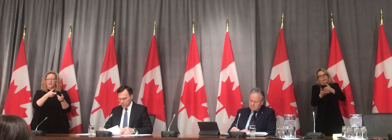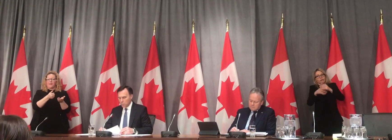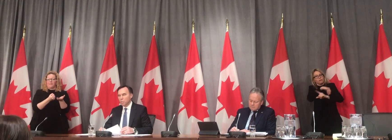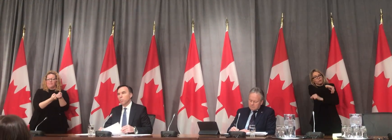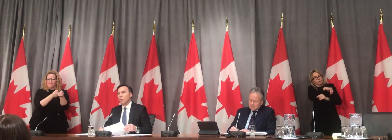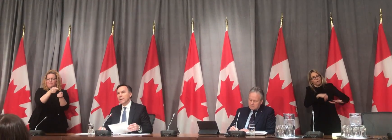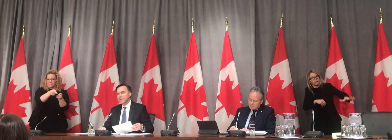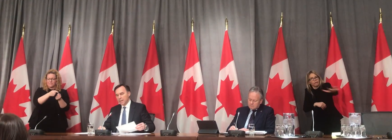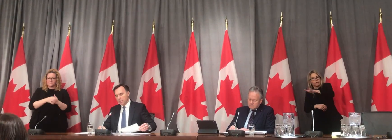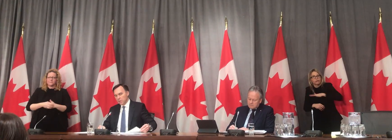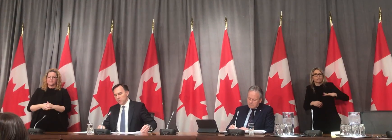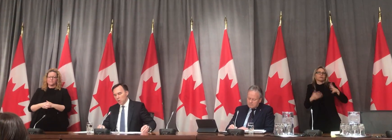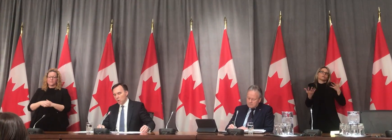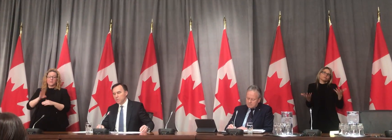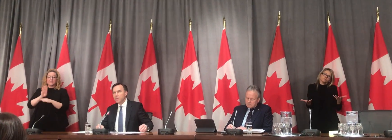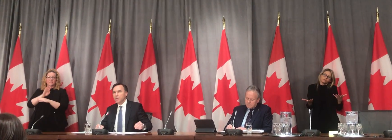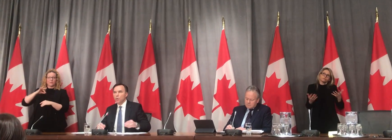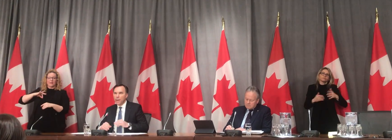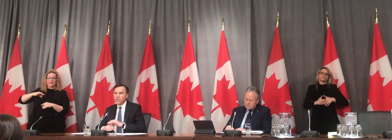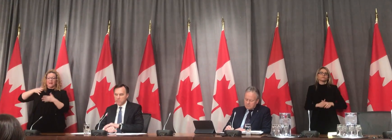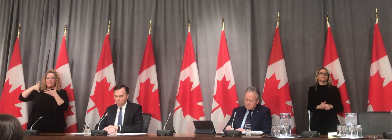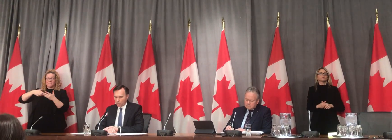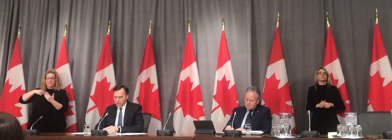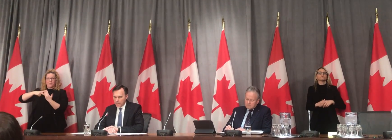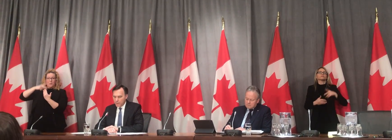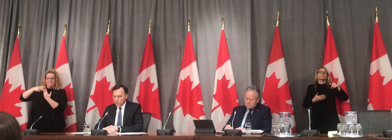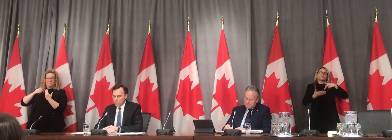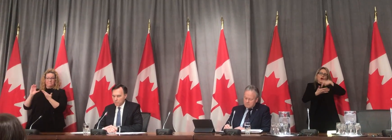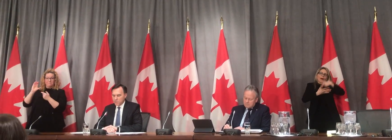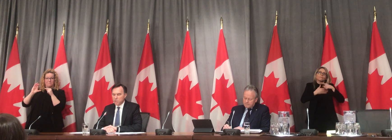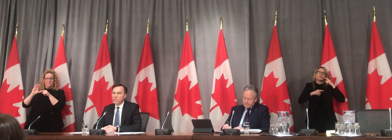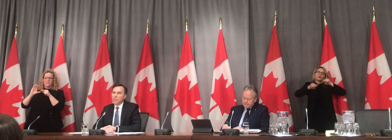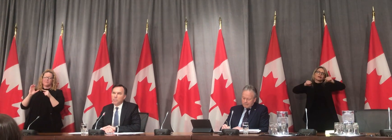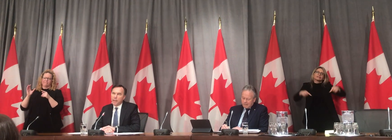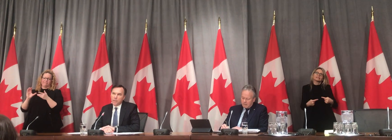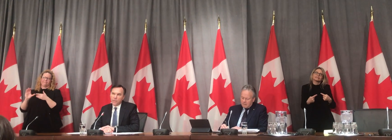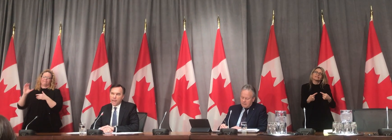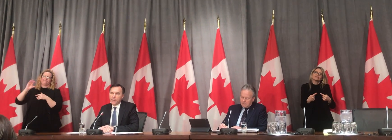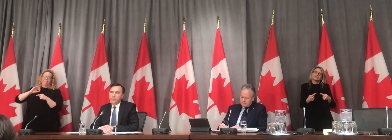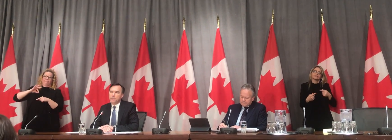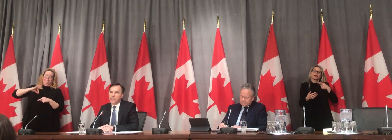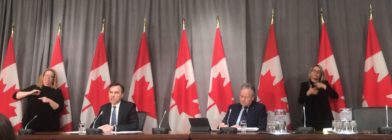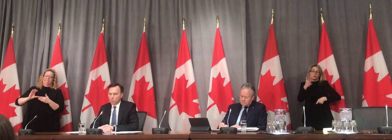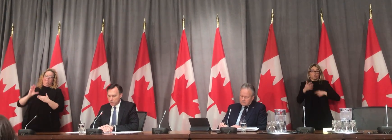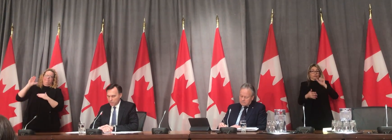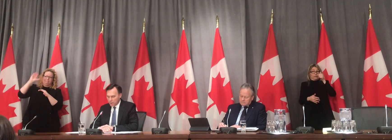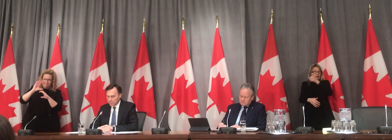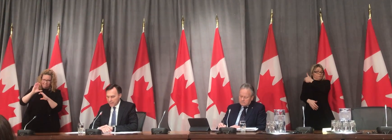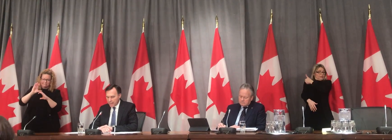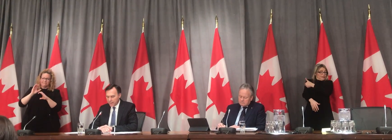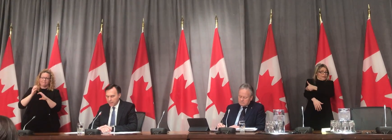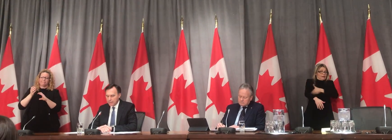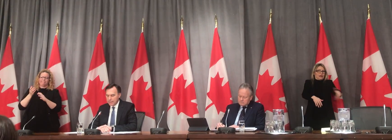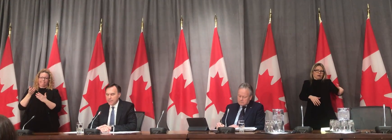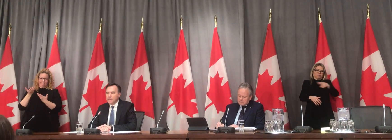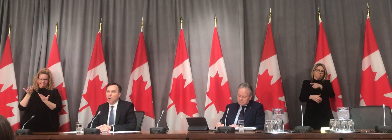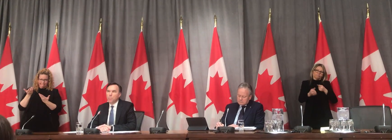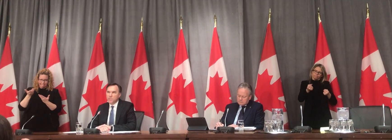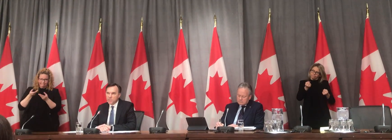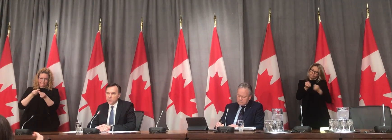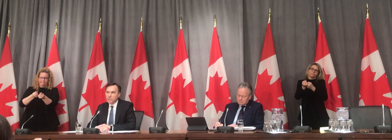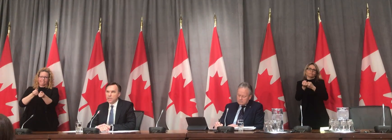Program, which will provide $10 billion in credit support through the Business Development Bank of Canada and Export Development Canada